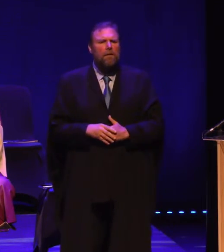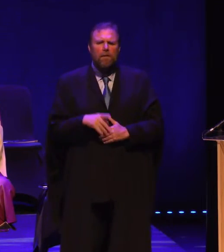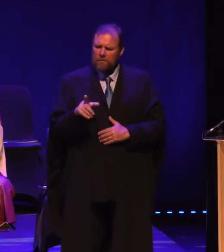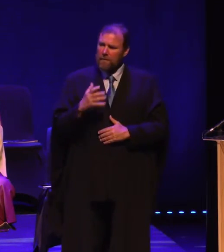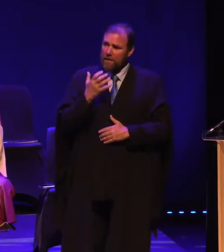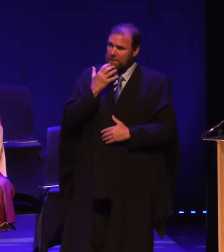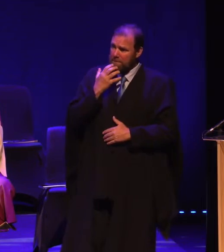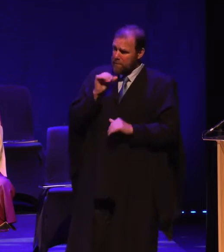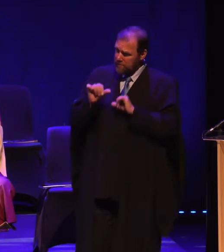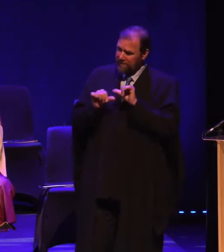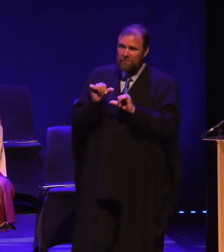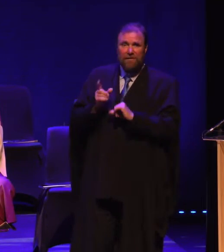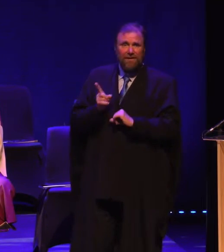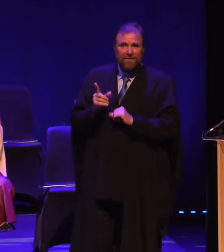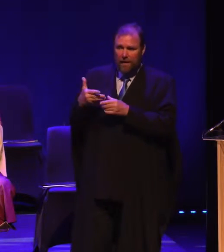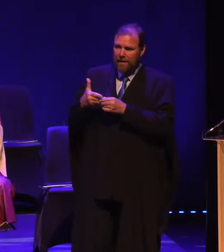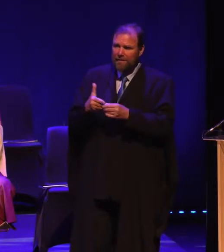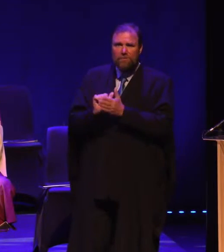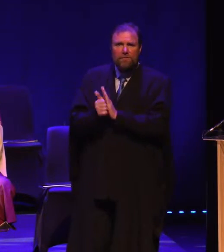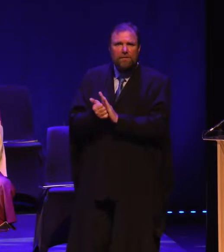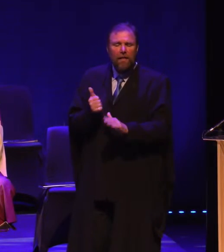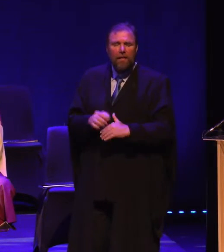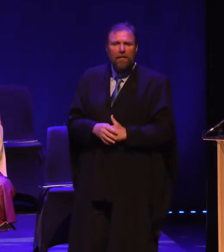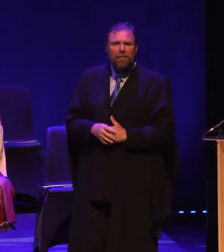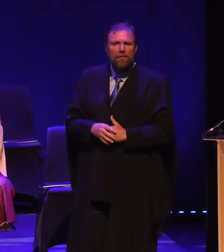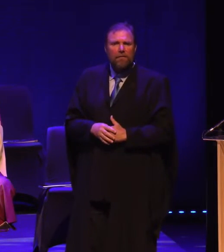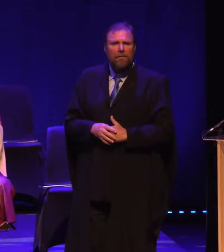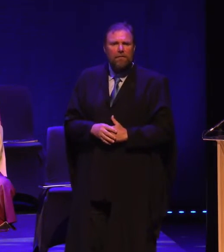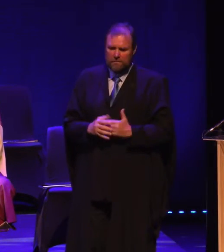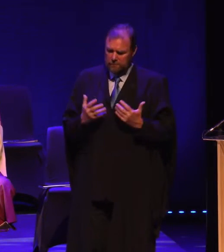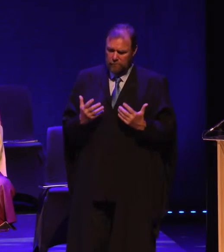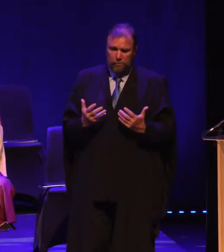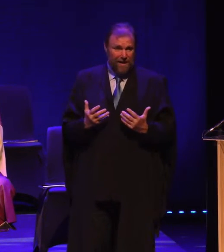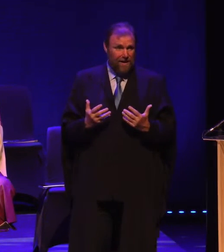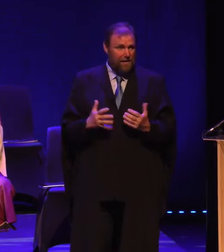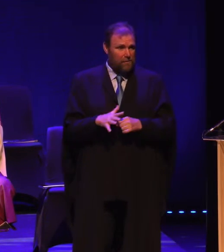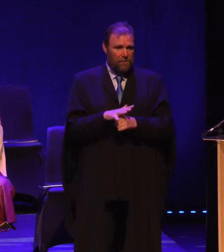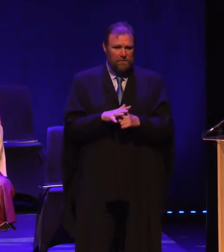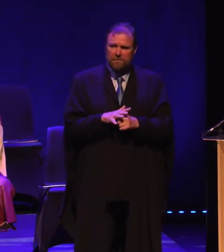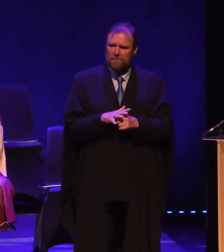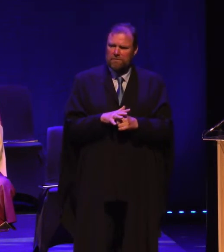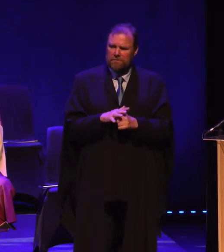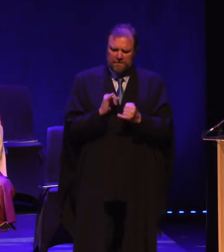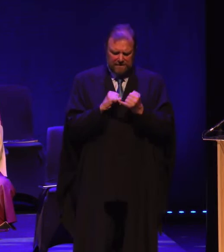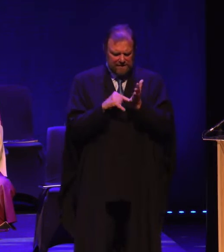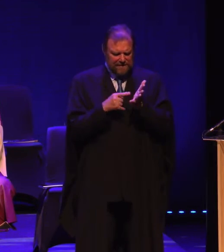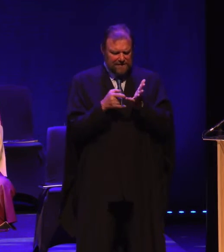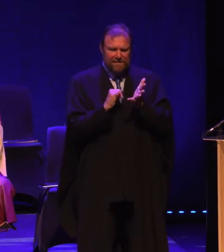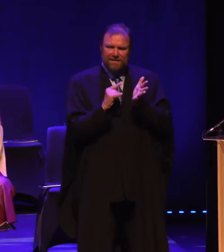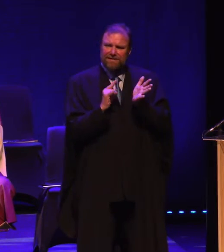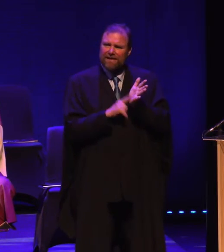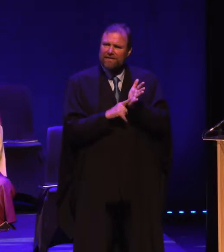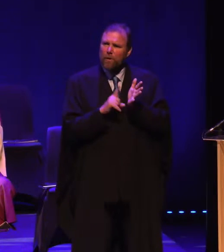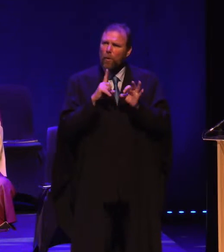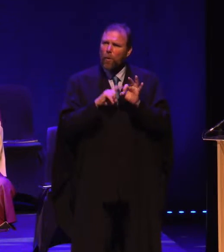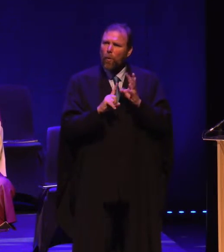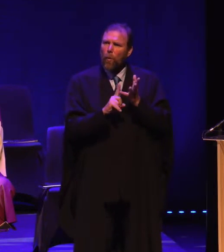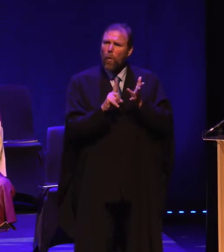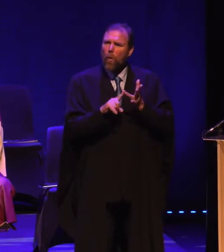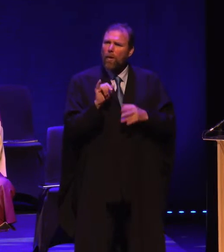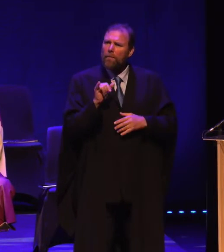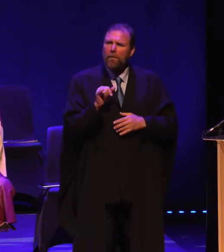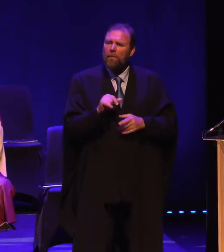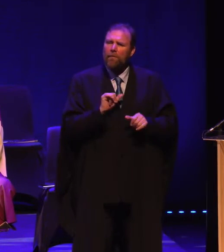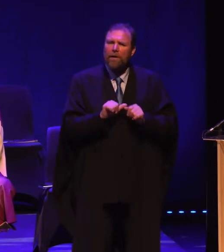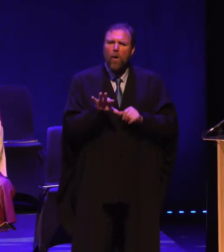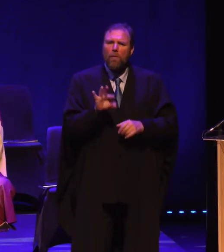a leadership skill. And in today's context, the status quo may not be the best future option.